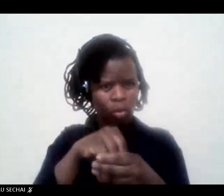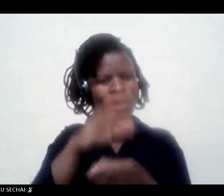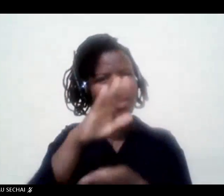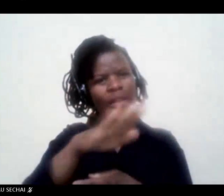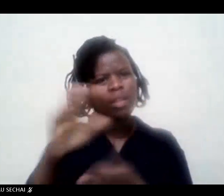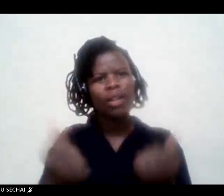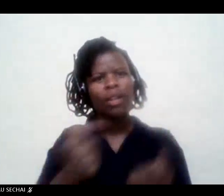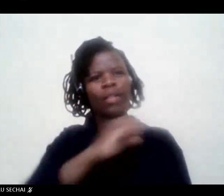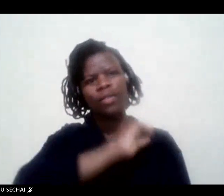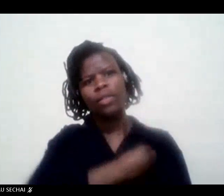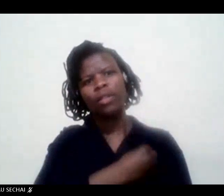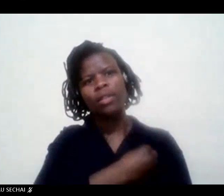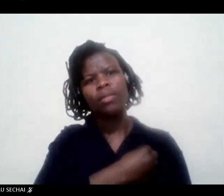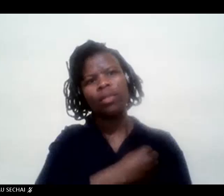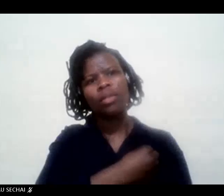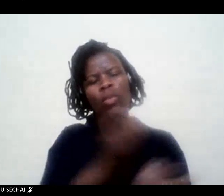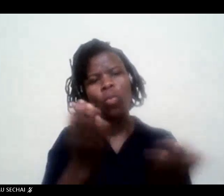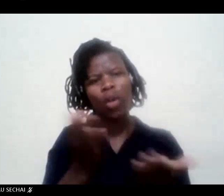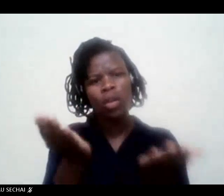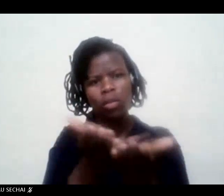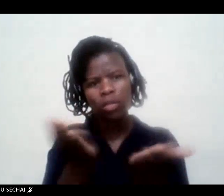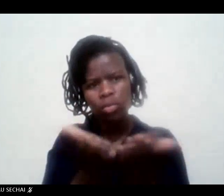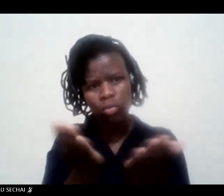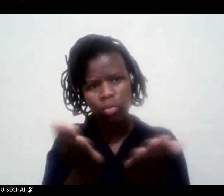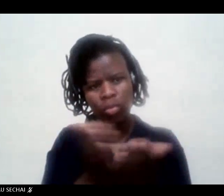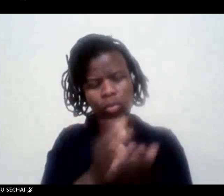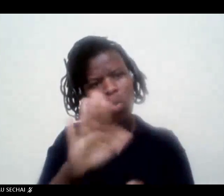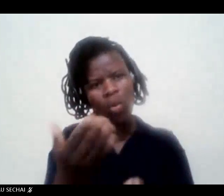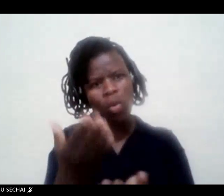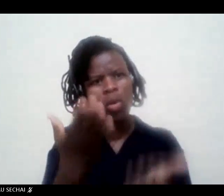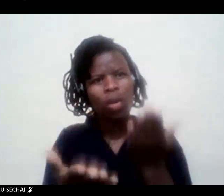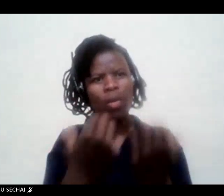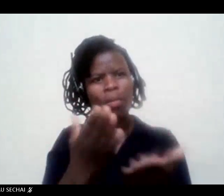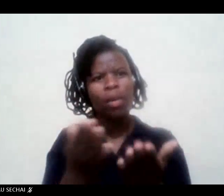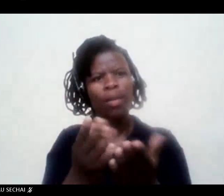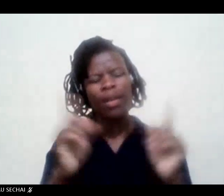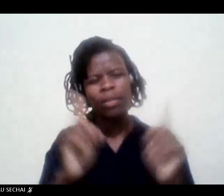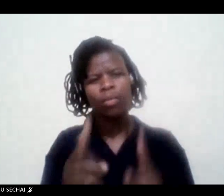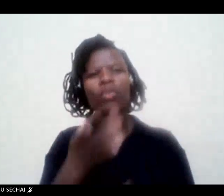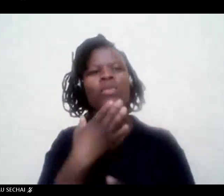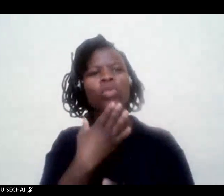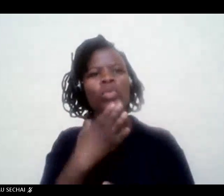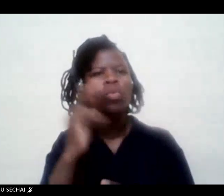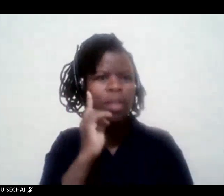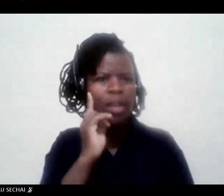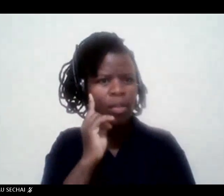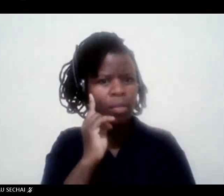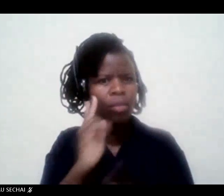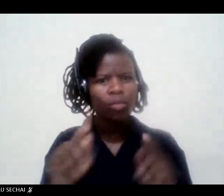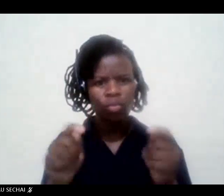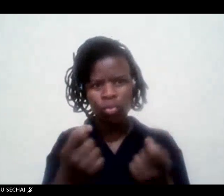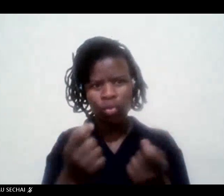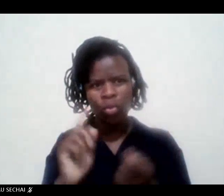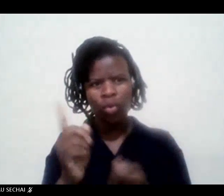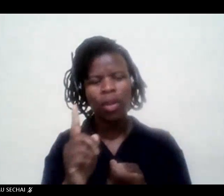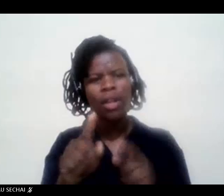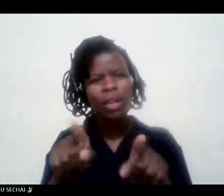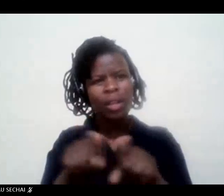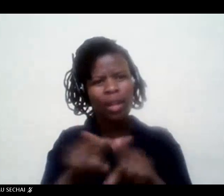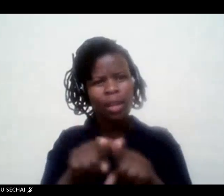schools, or in particular deaf learners. But then I'm also concerned